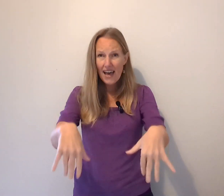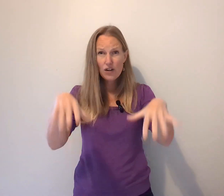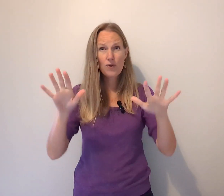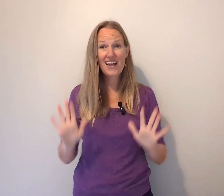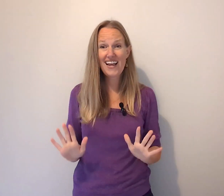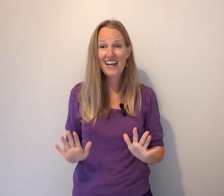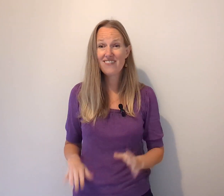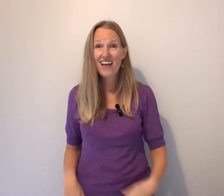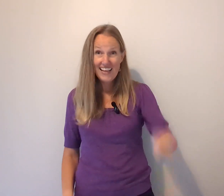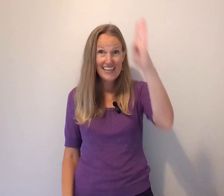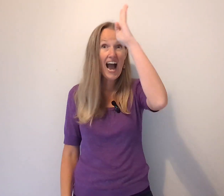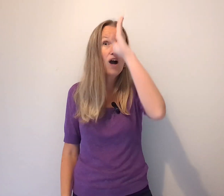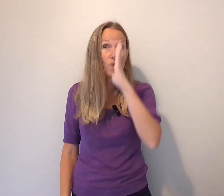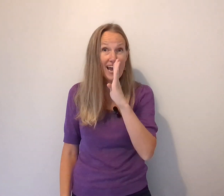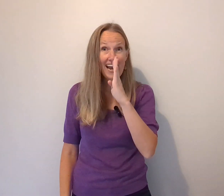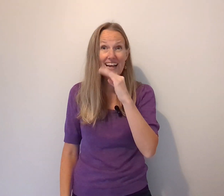that grave? Yahweh.